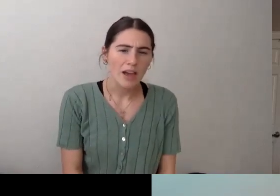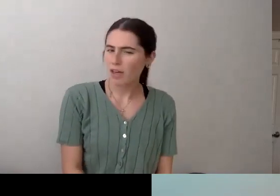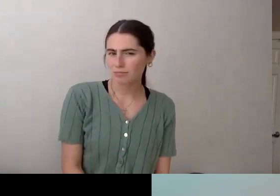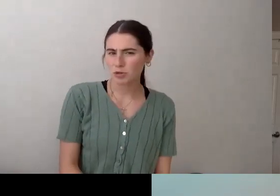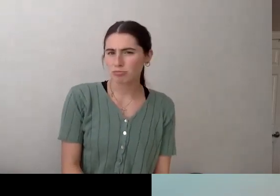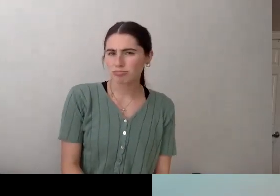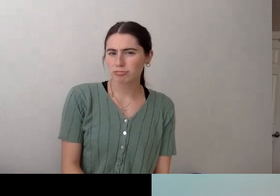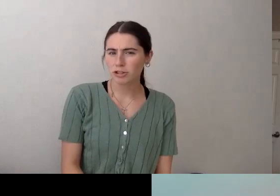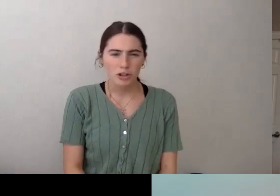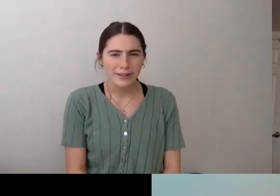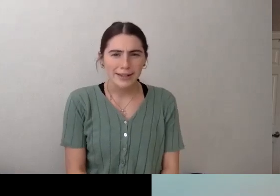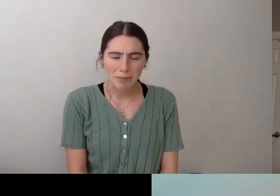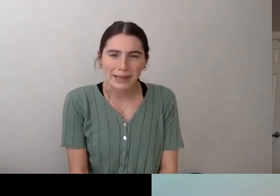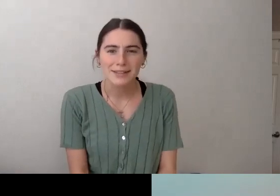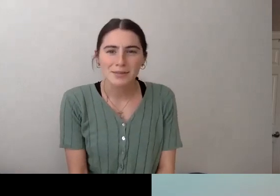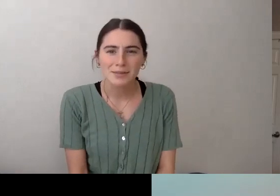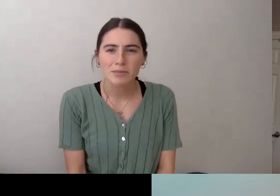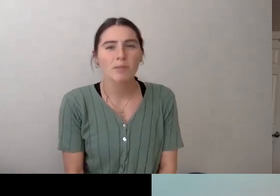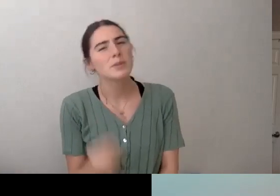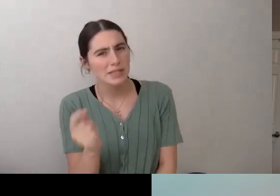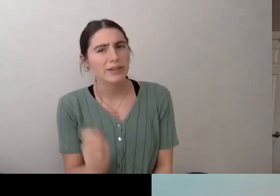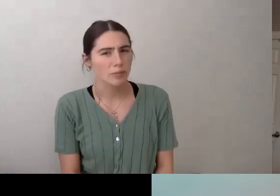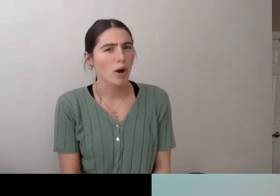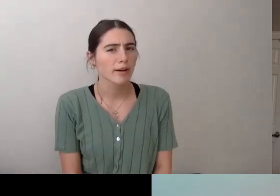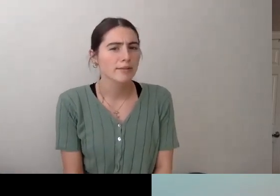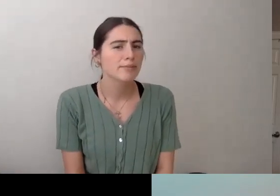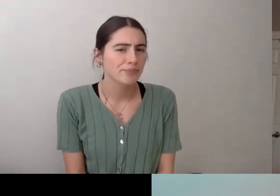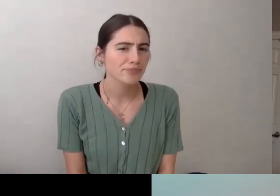I thought you couldn't eat meat. Specifically,